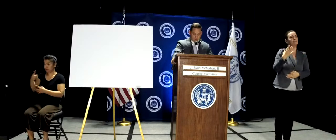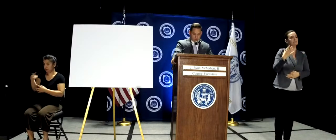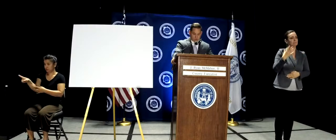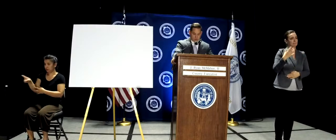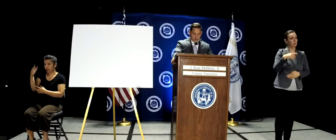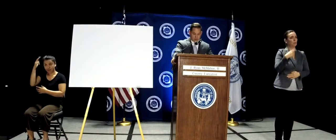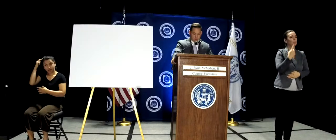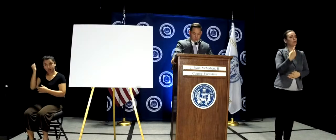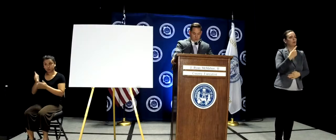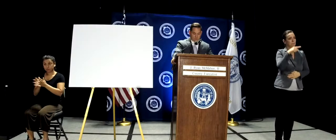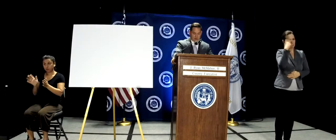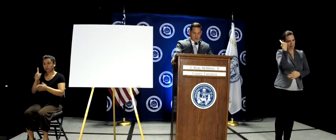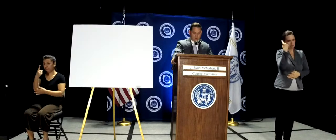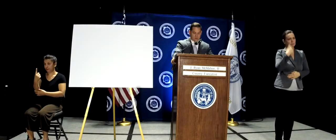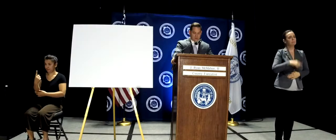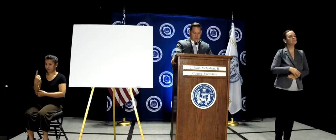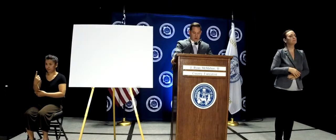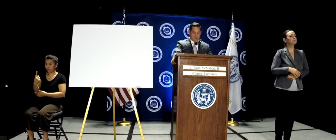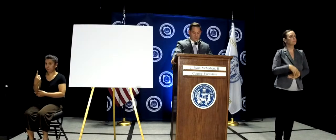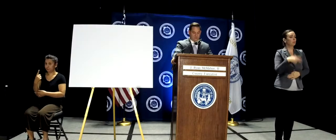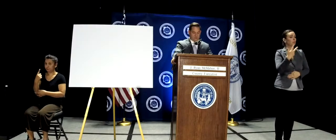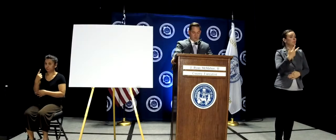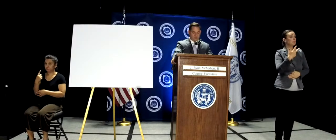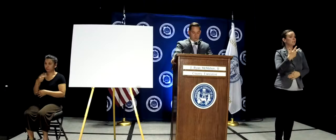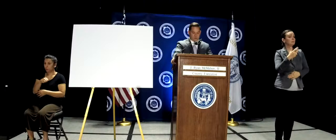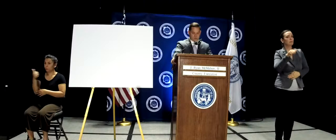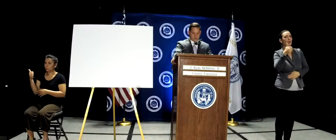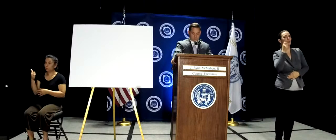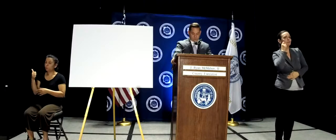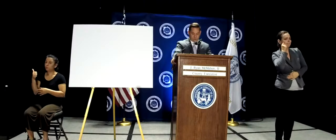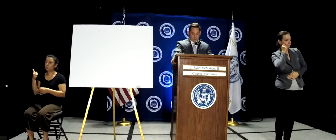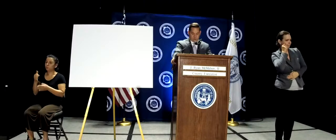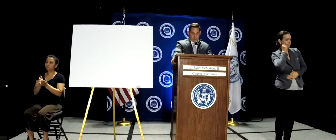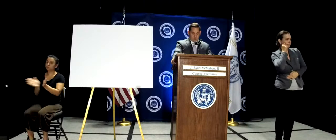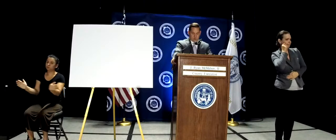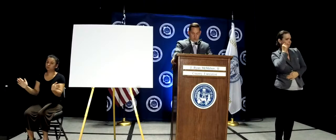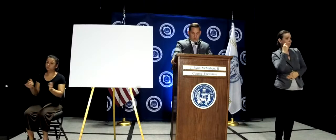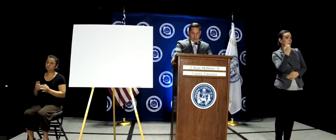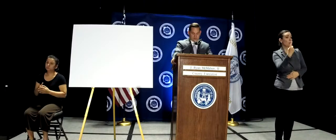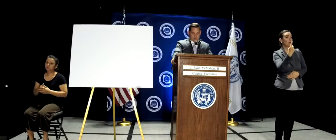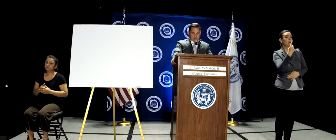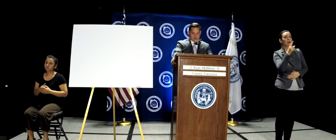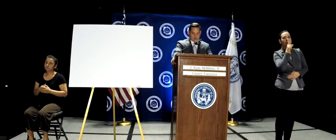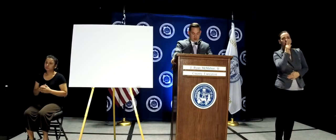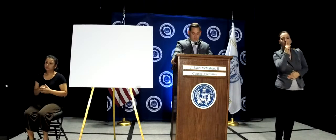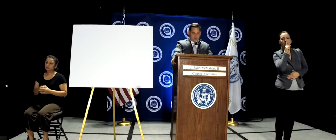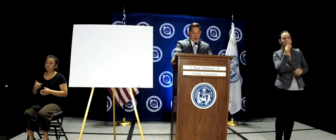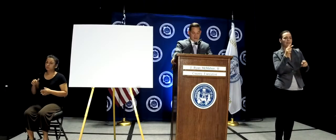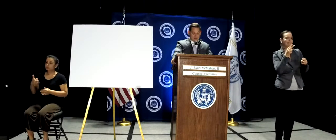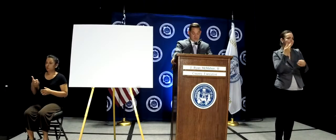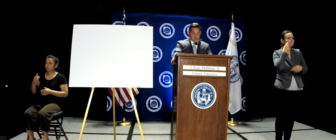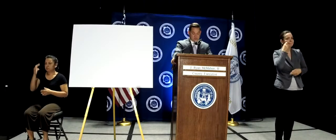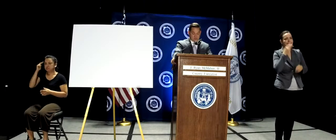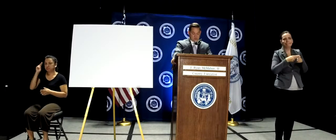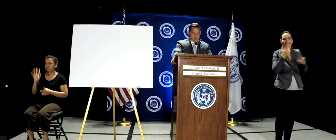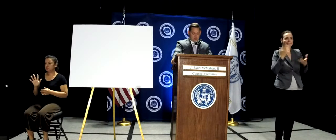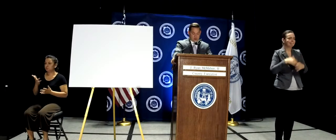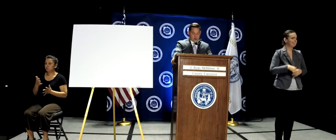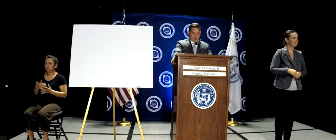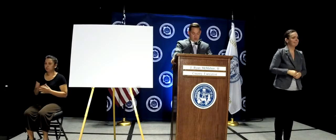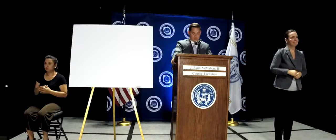6 individuals that have not shared their demographic information with us. When we look at today's